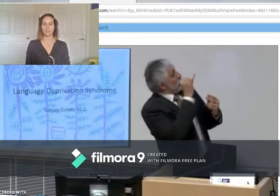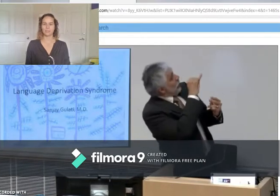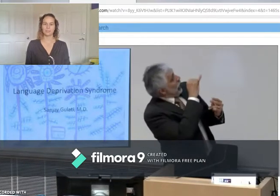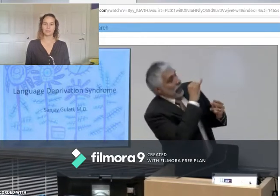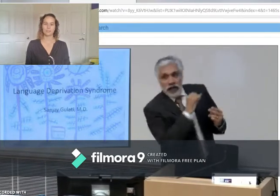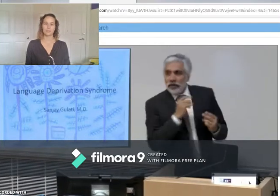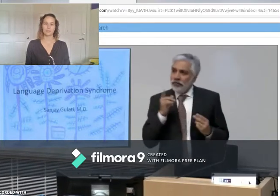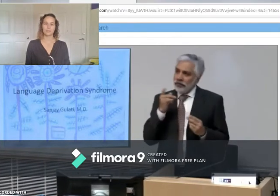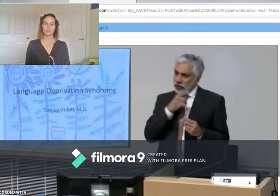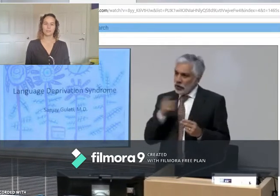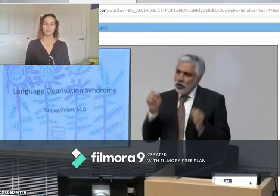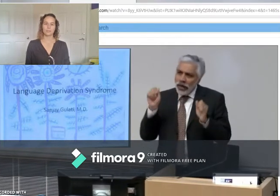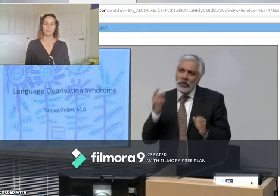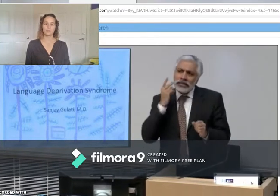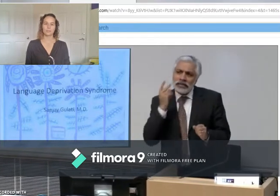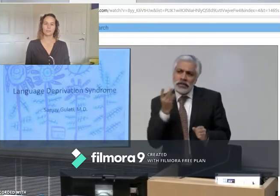with that.